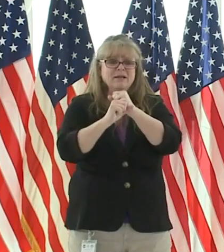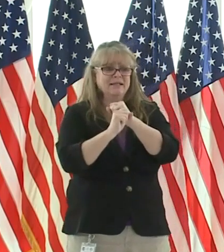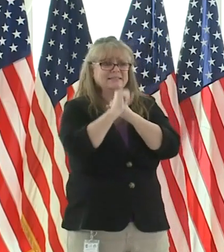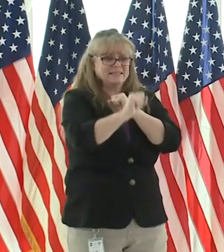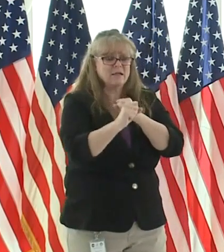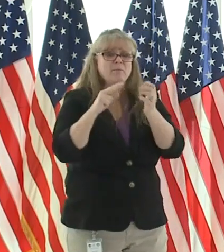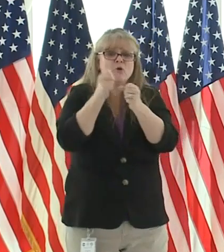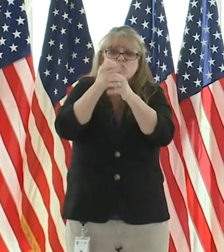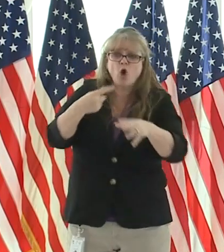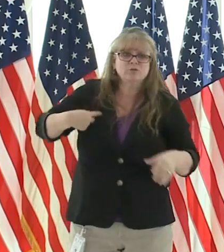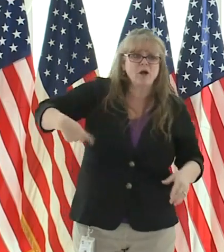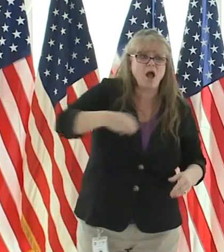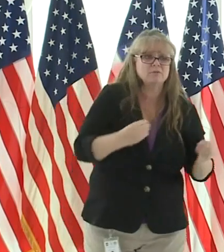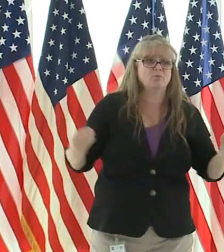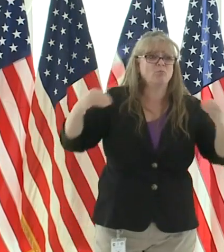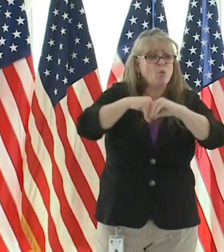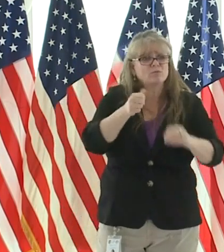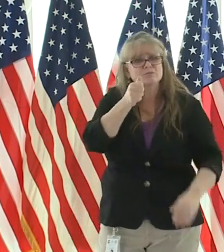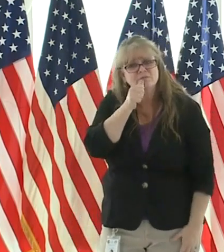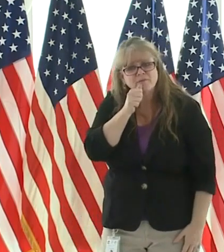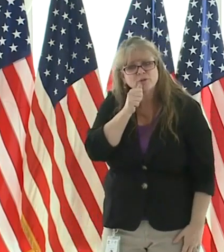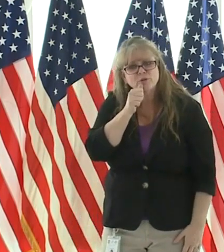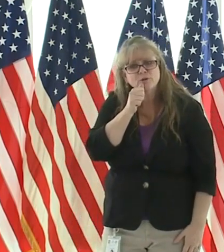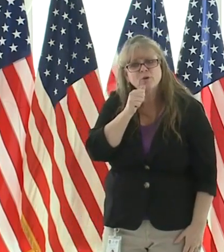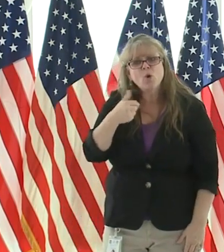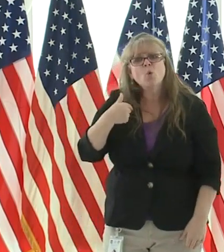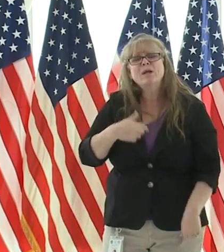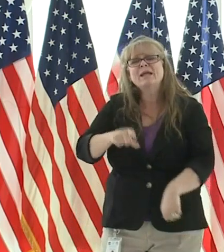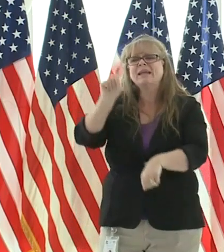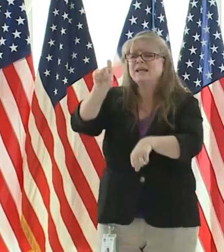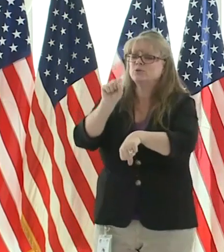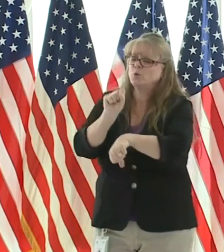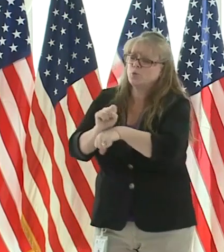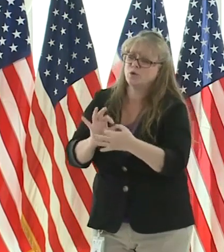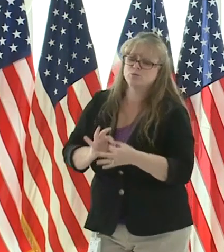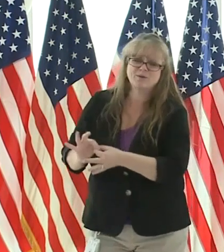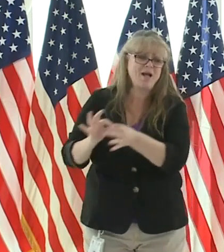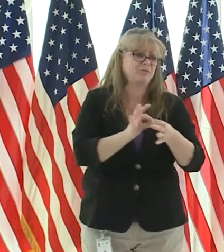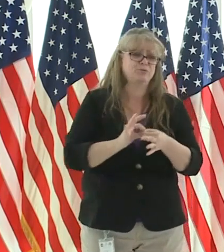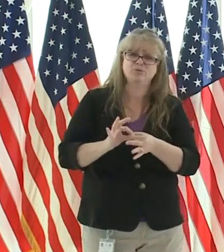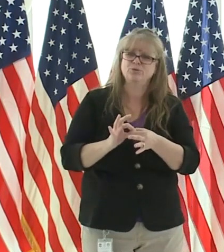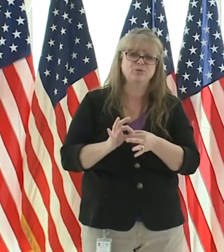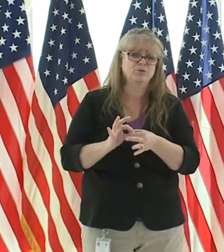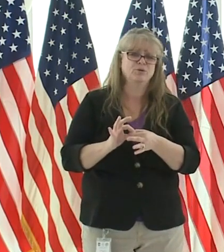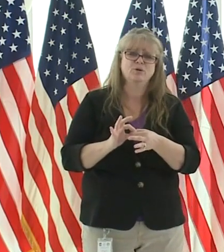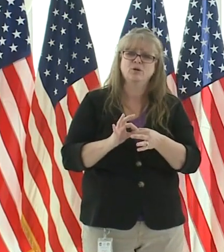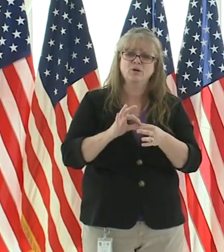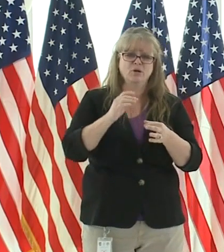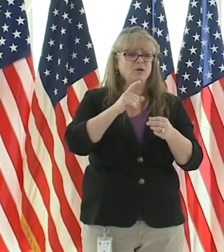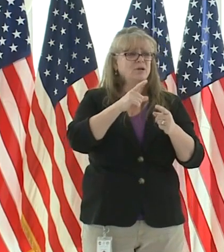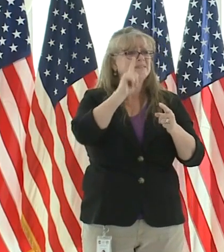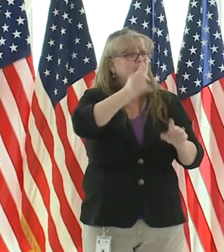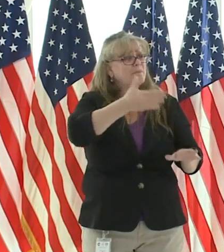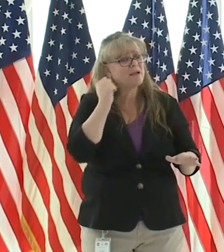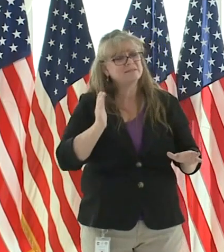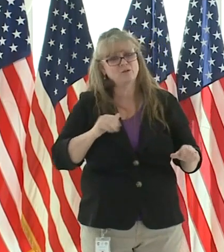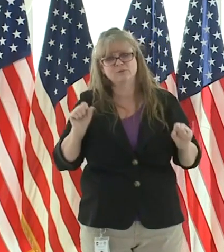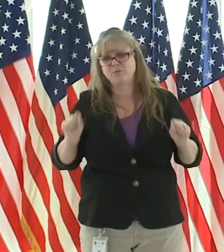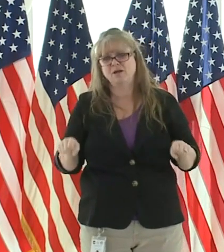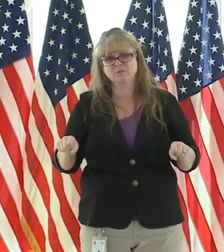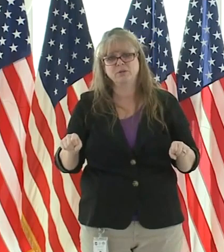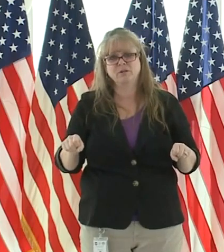unity, to act together, to be able to do the best that we can, to stay at home except when absolutely necessary, so that we can open